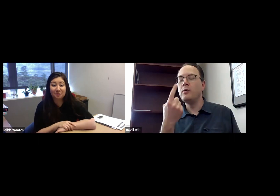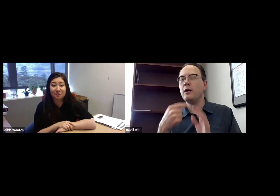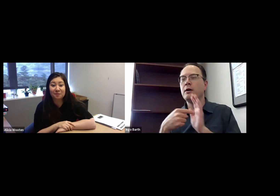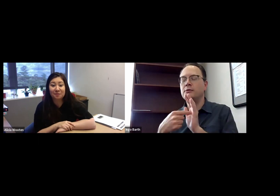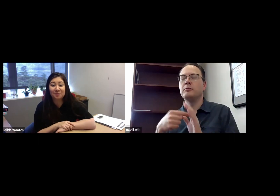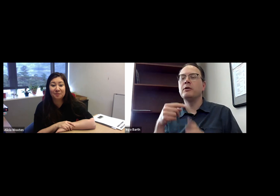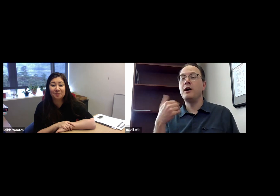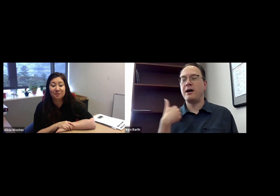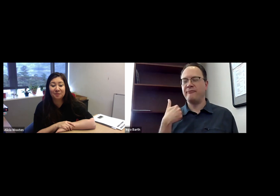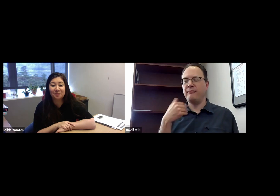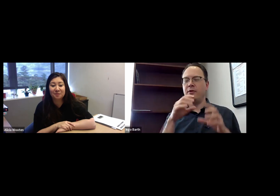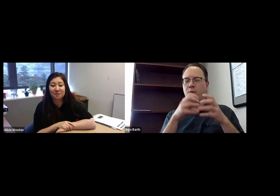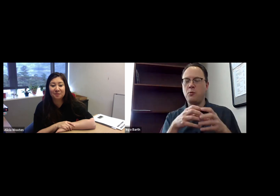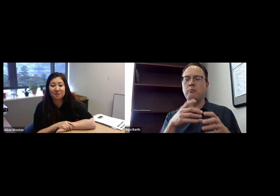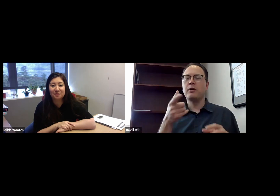interesting.